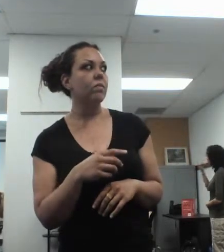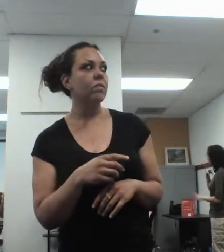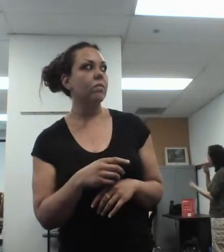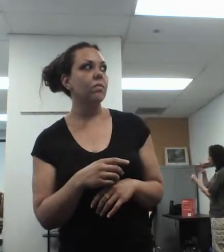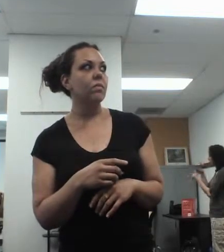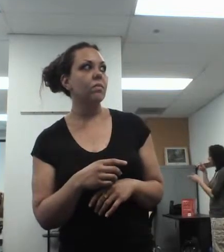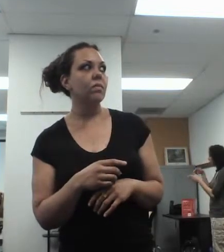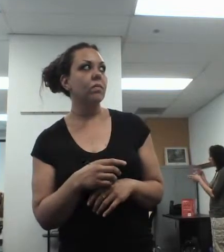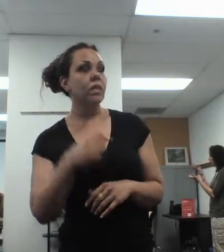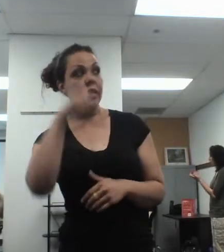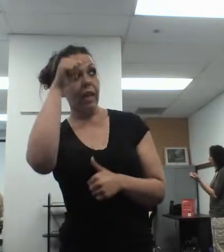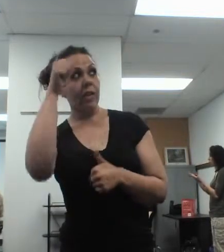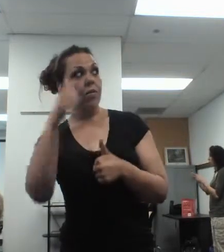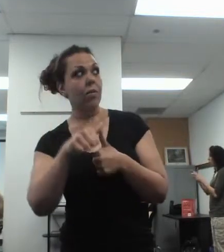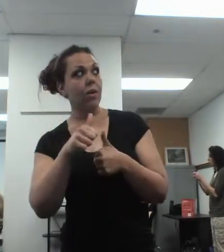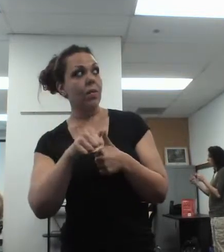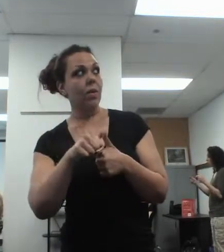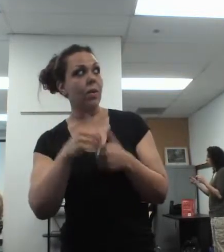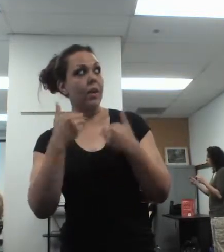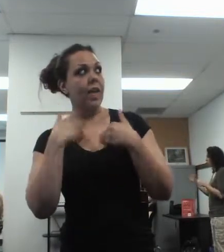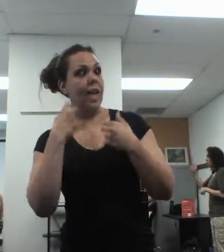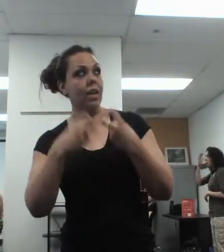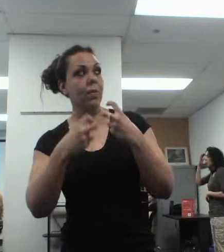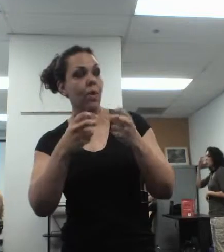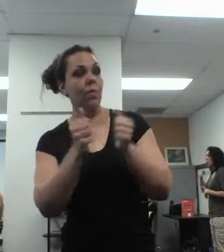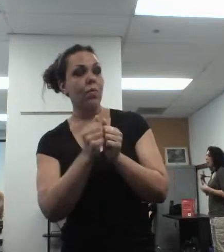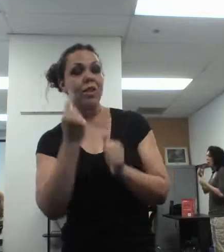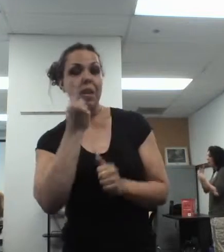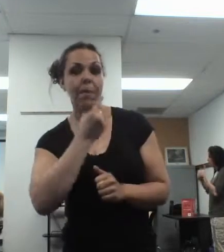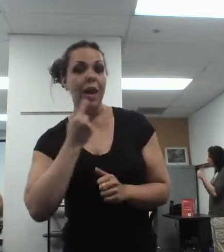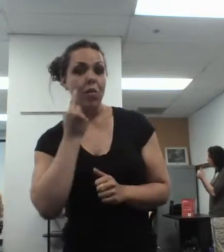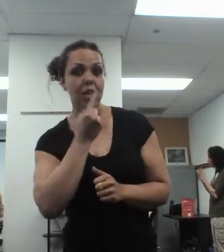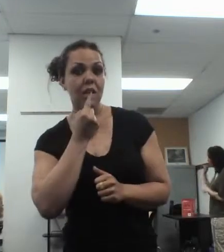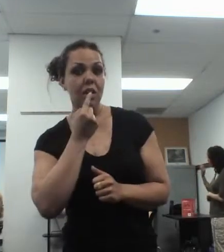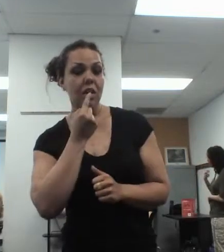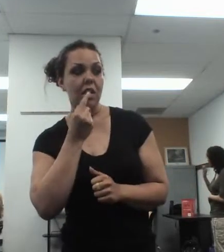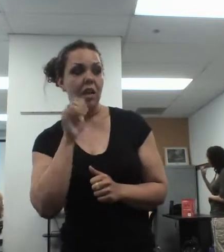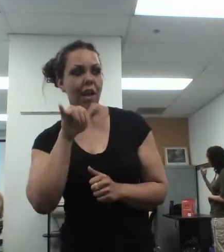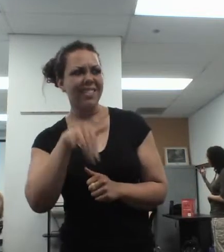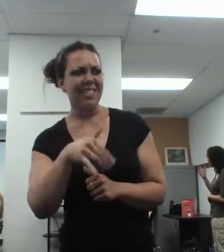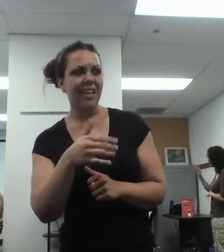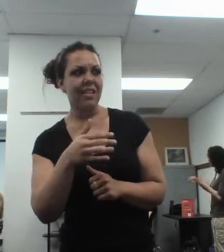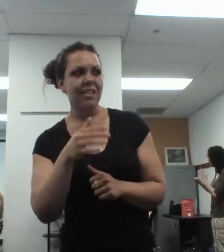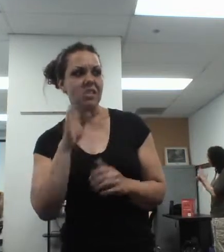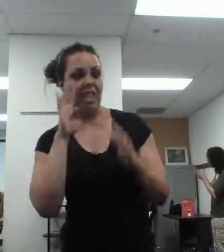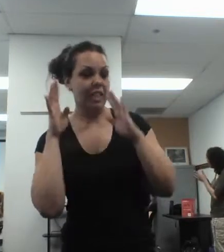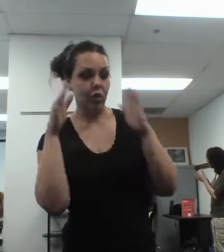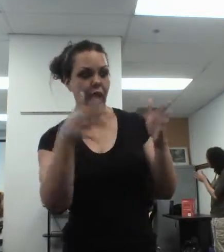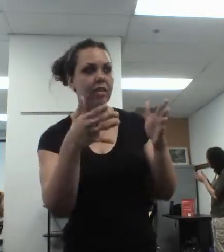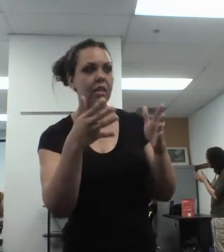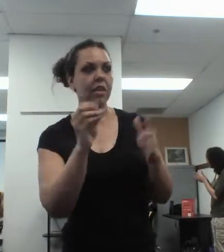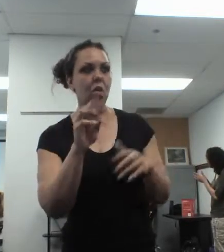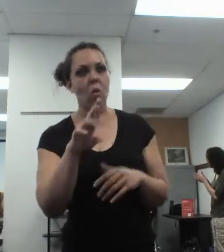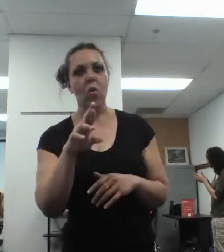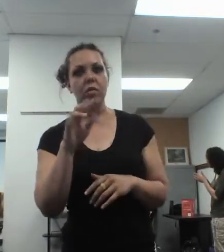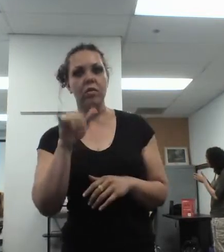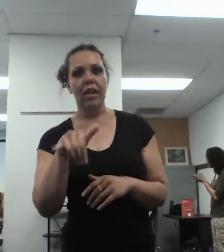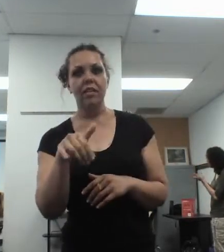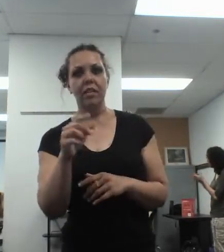Like whenever we had like melding, is that like distracting to that person or would that be grammar? No, it would be grammar. Okay. It would be